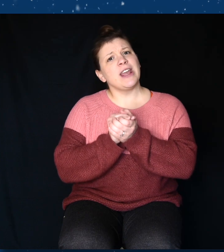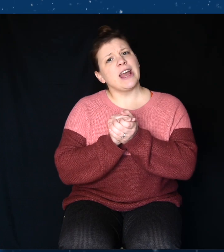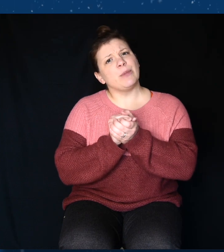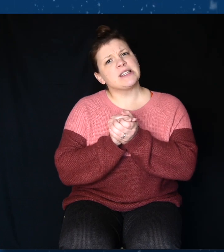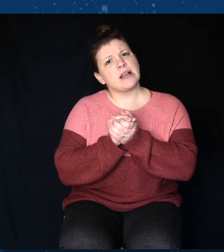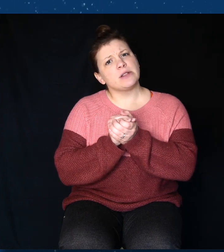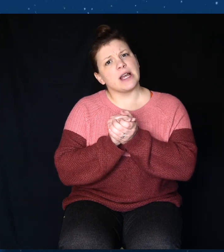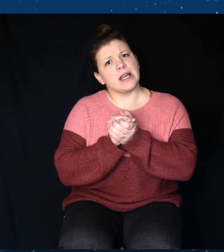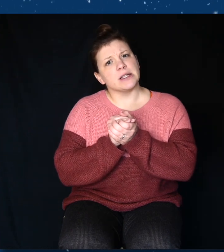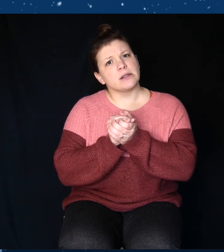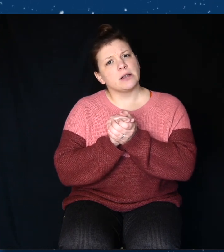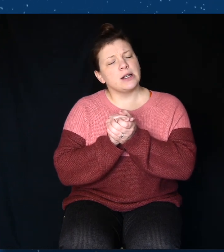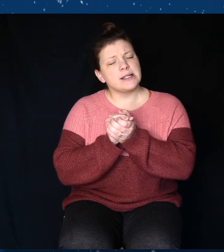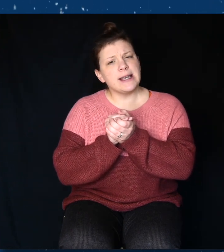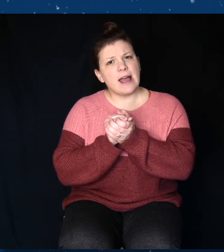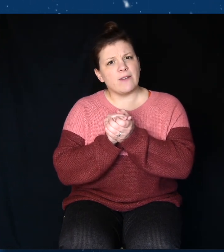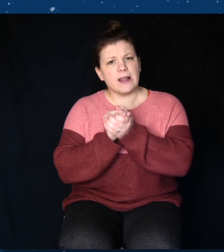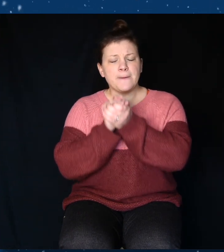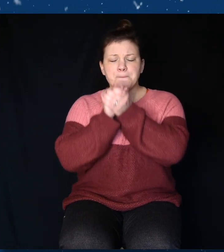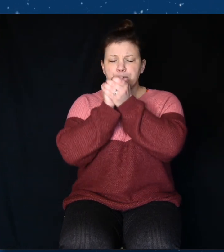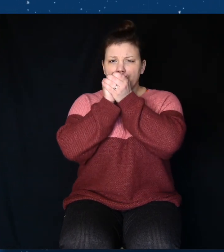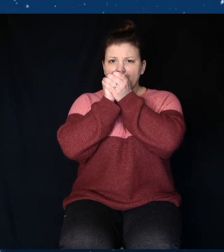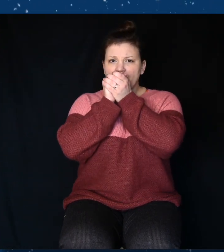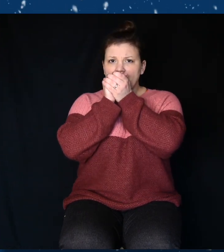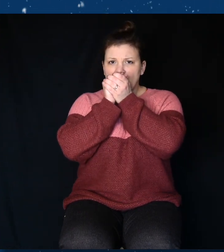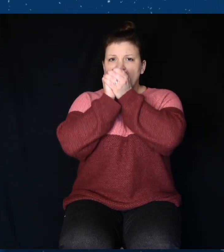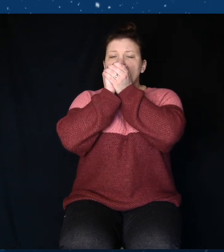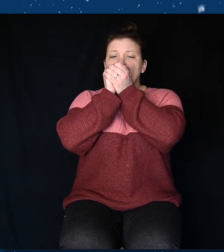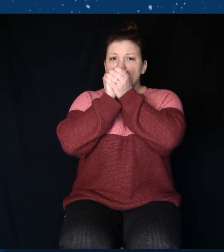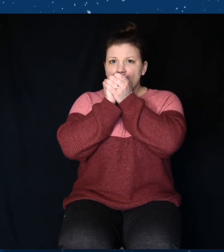Can you hear how many sounds that is? Listen carefully.